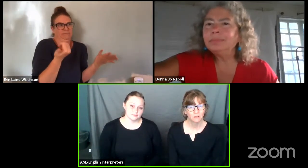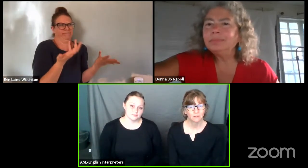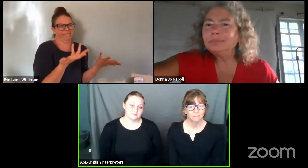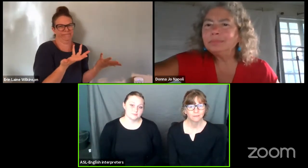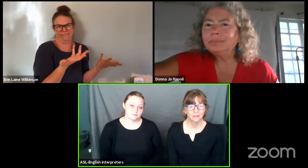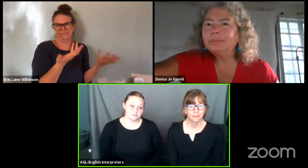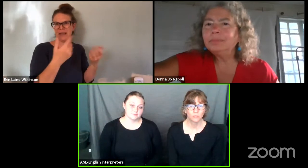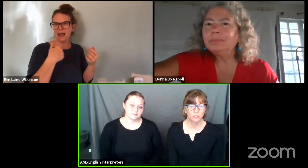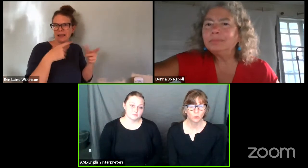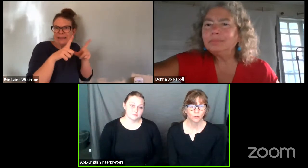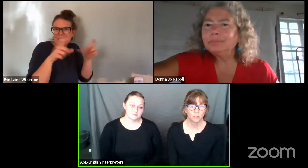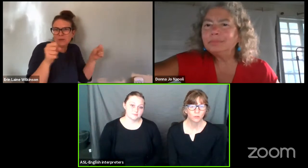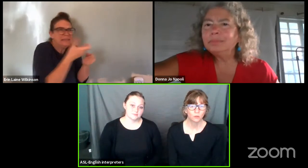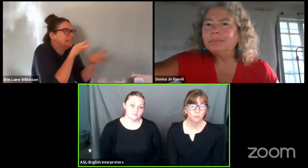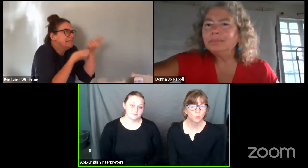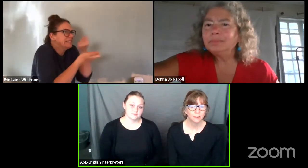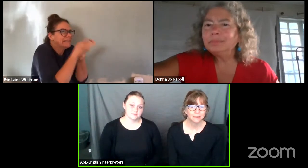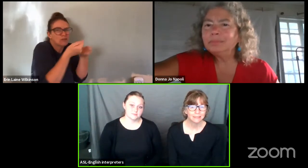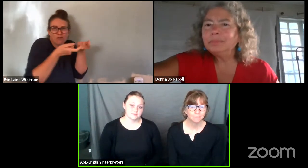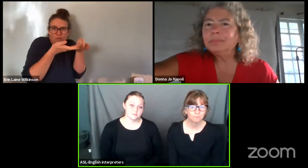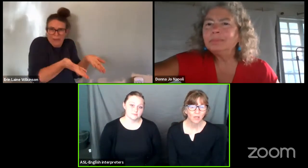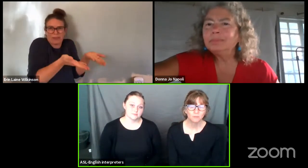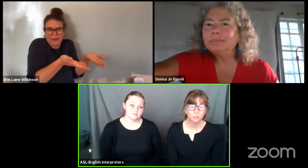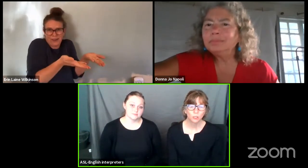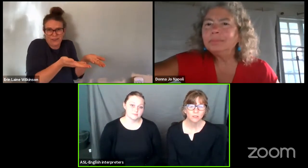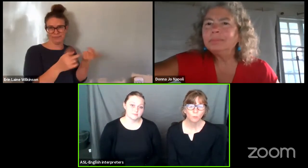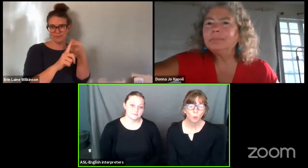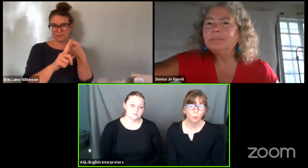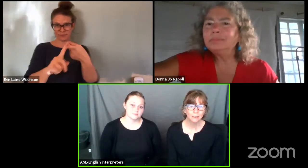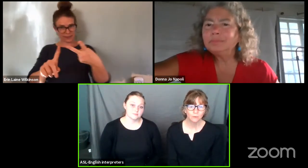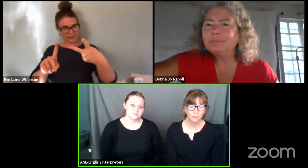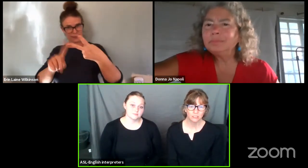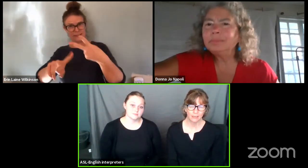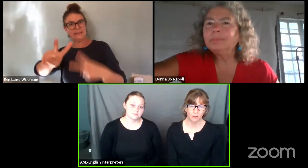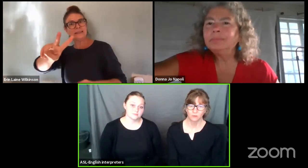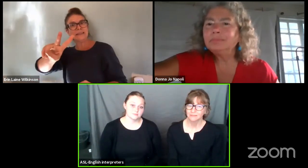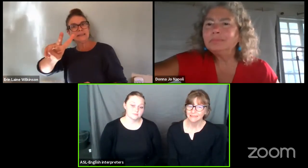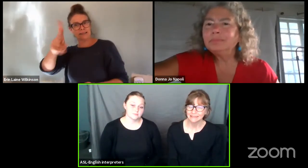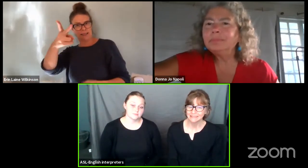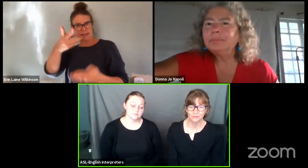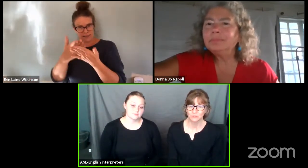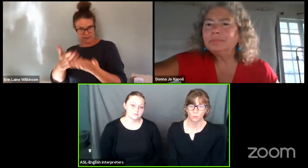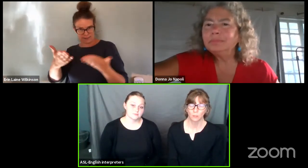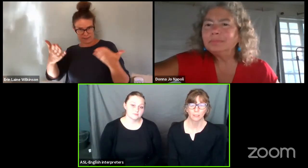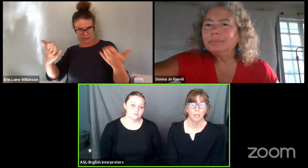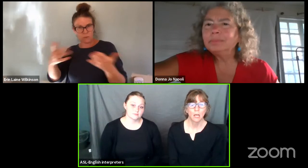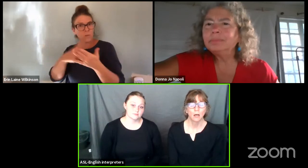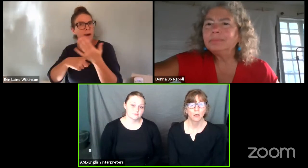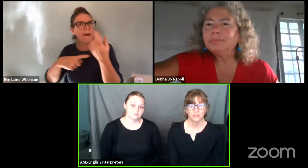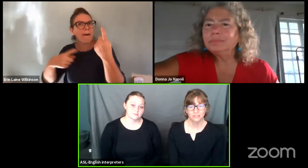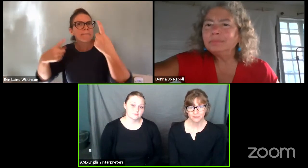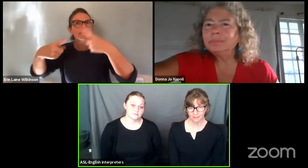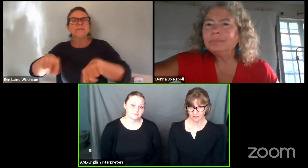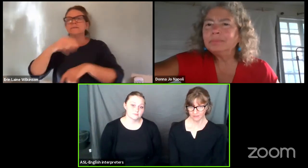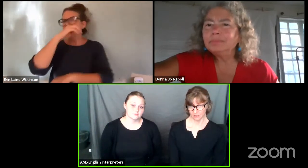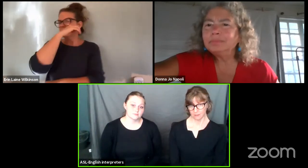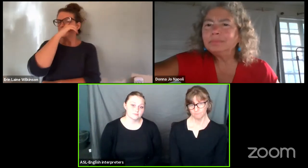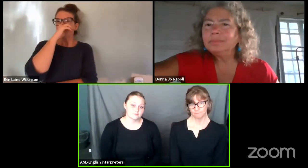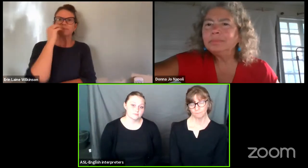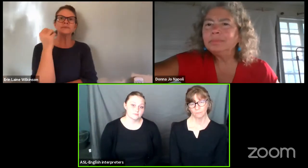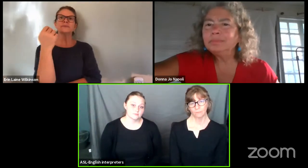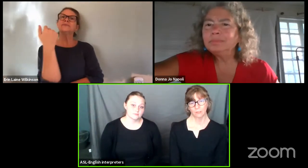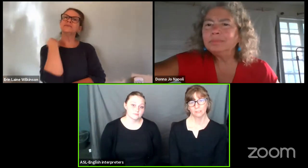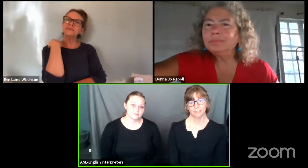with that when you go to a new community, I'm just trying to pull language out and it just wasn't working. A second